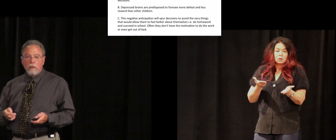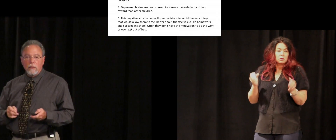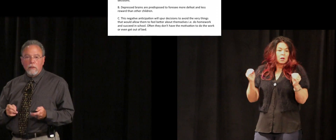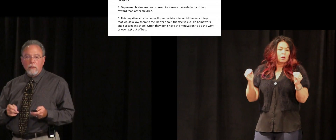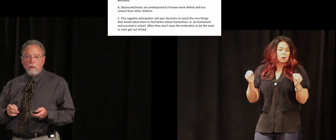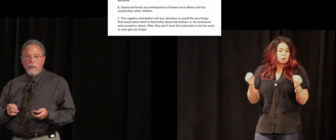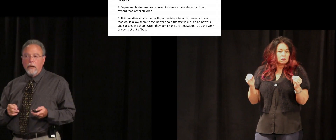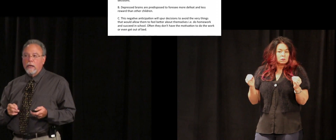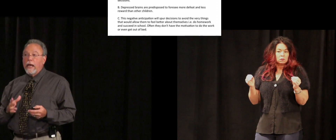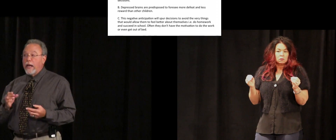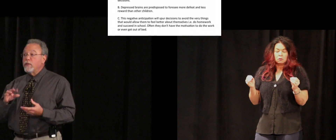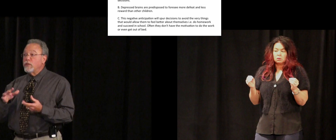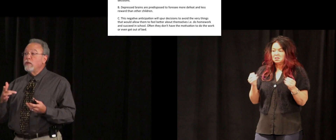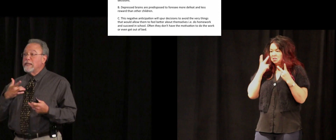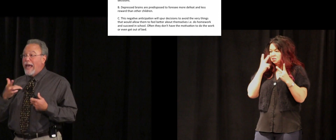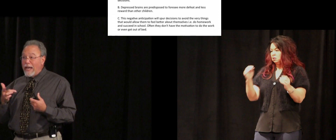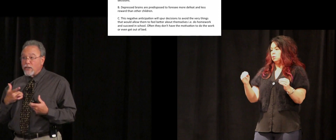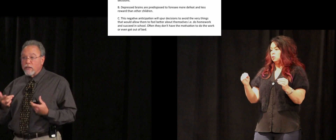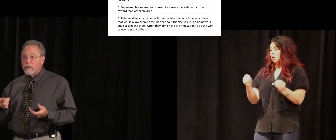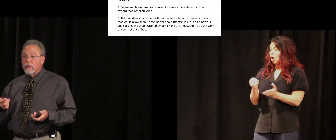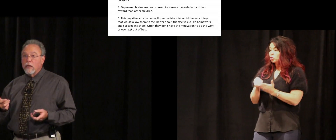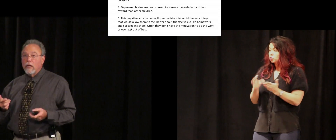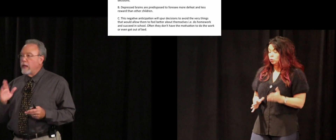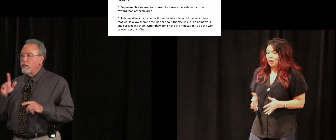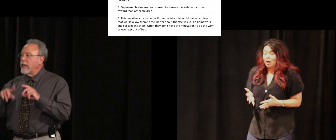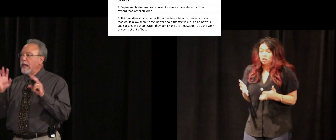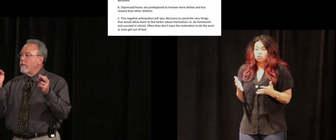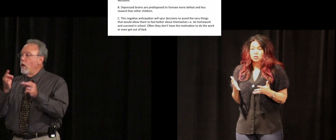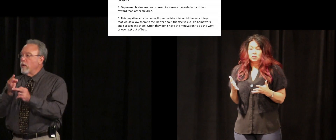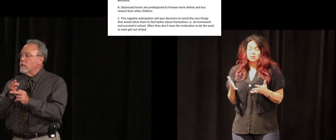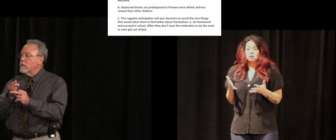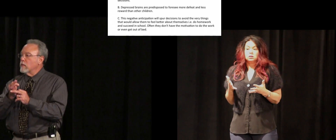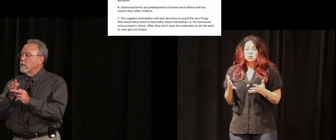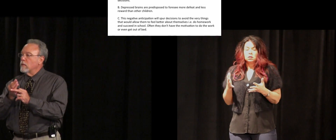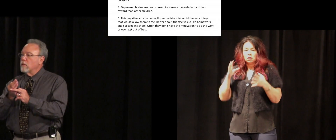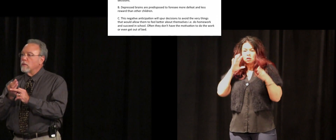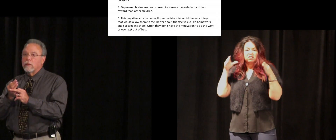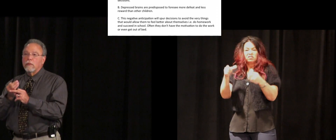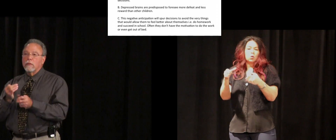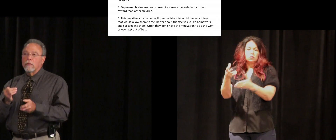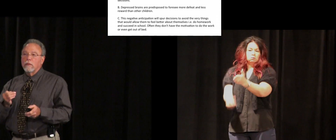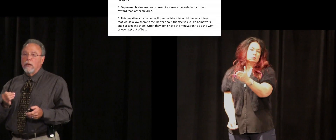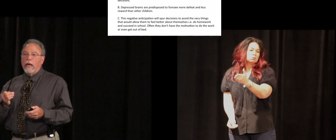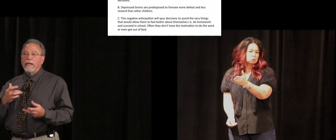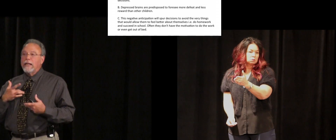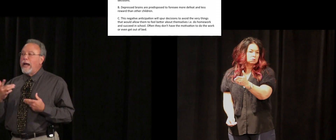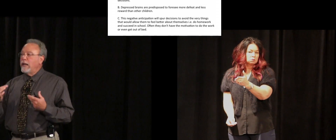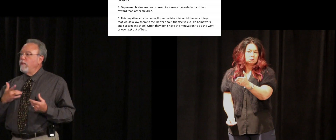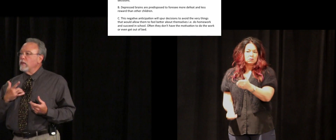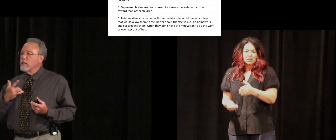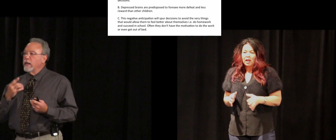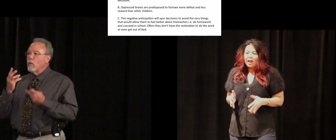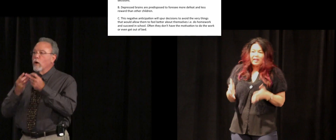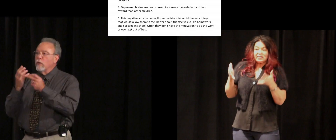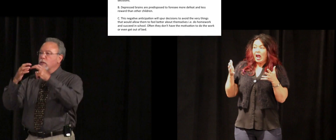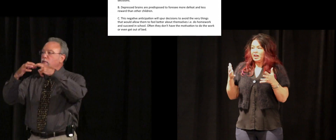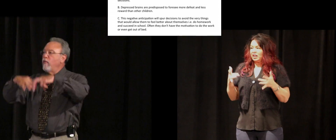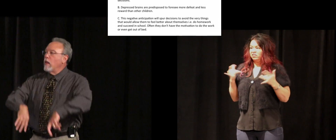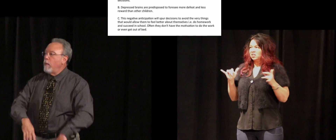So much healing can happen in the process of making eye contact and